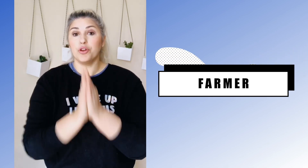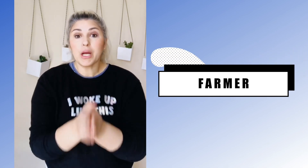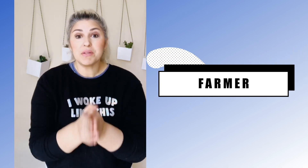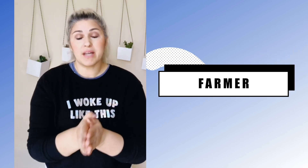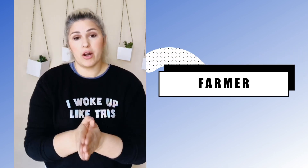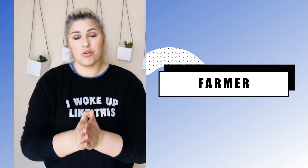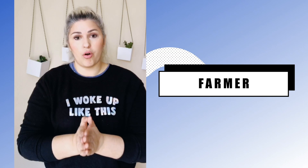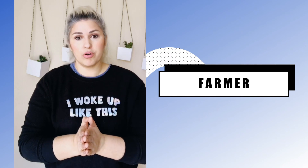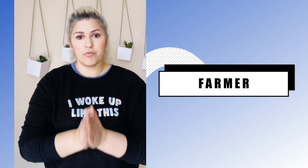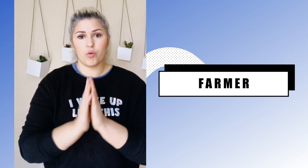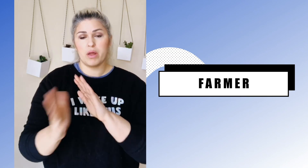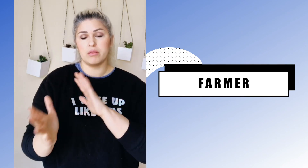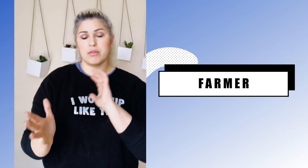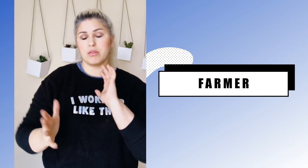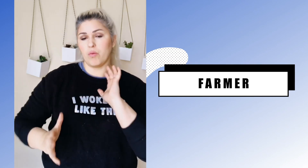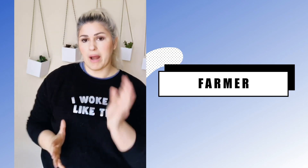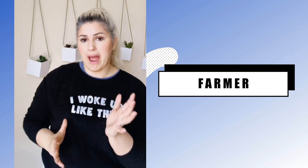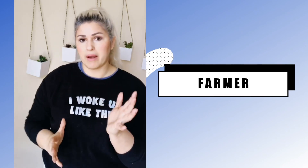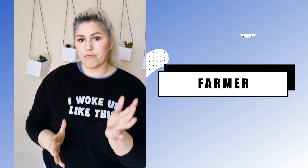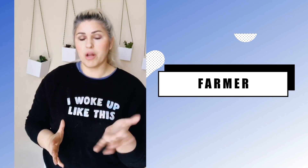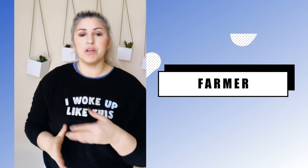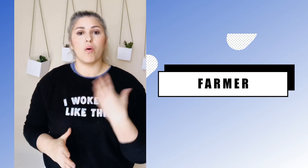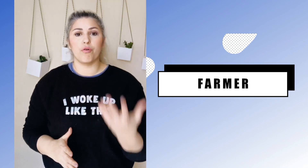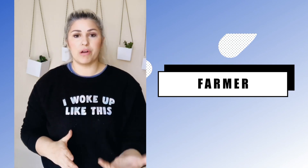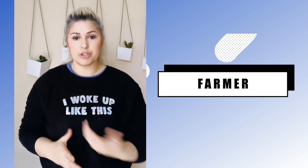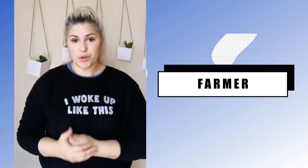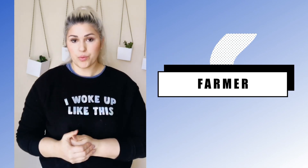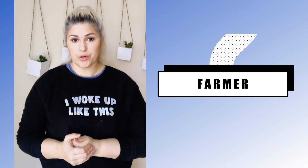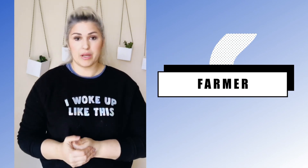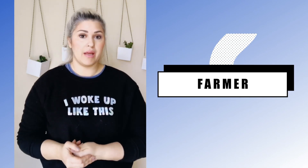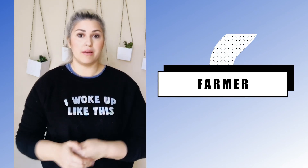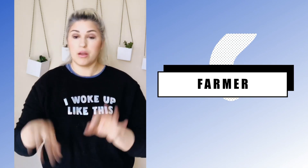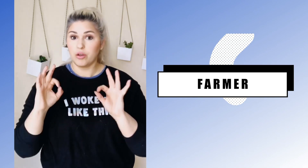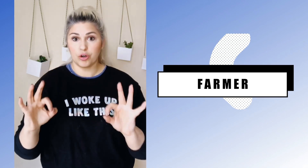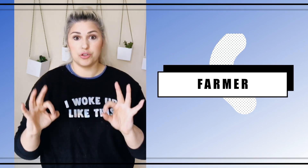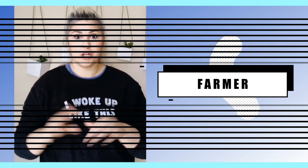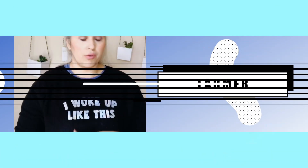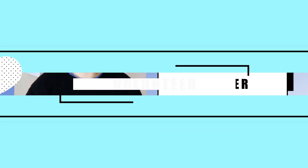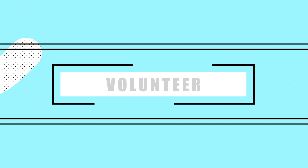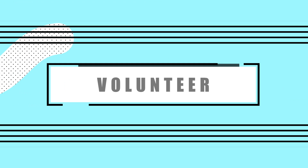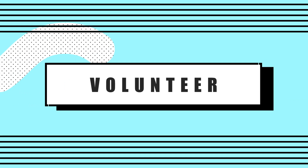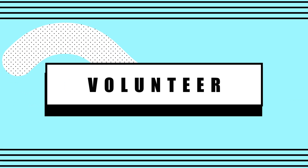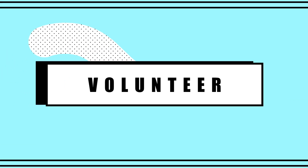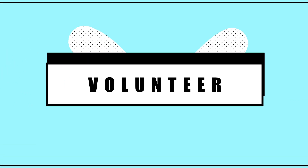can either look up the sign on your own for what you want to add in front of it, or finger spell the word and you're good to